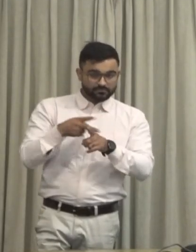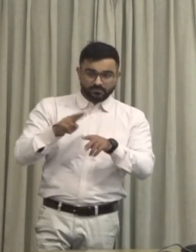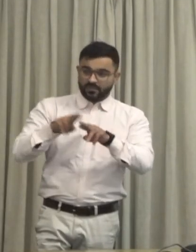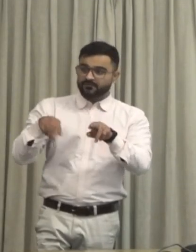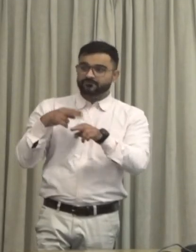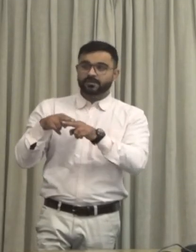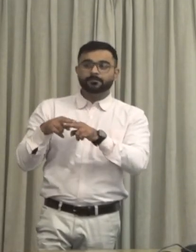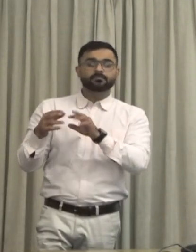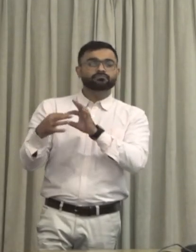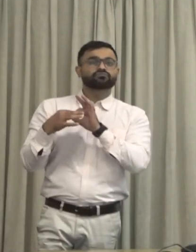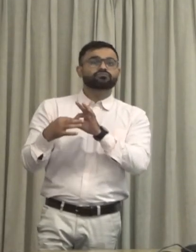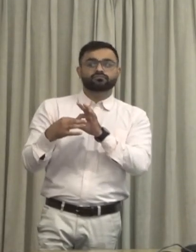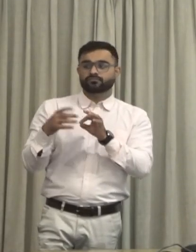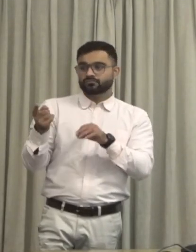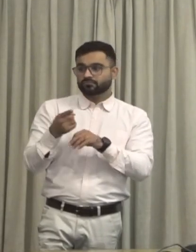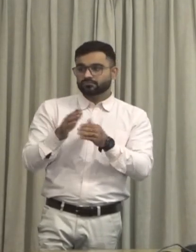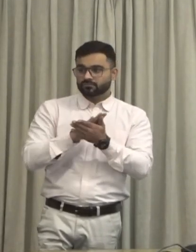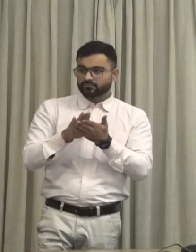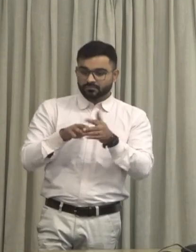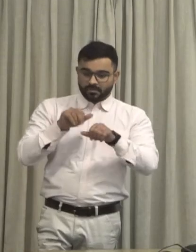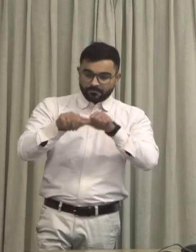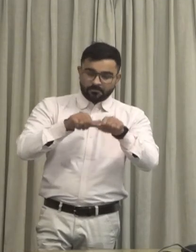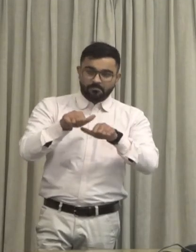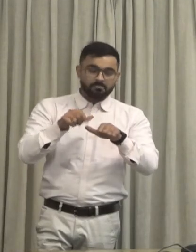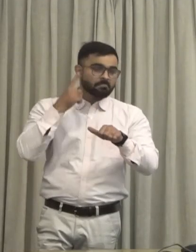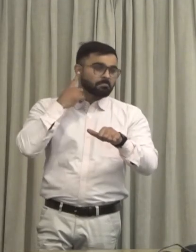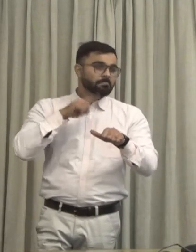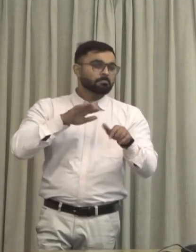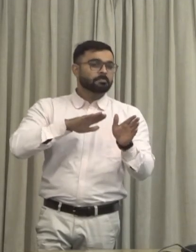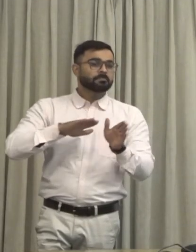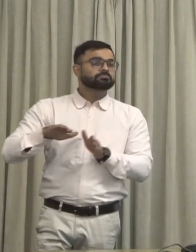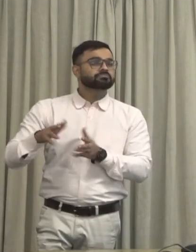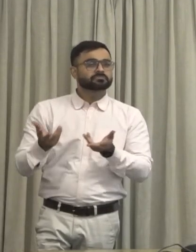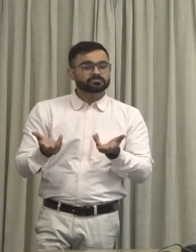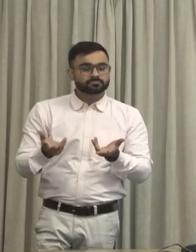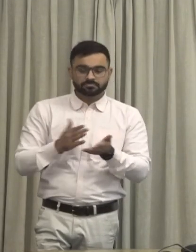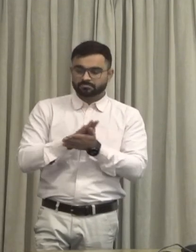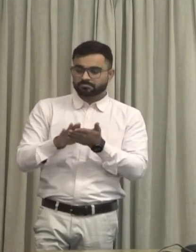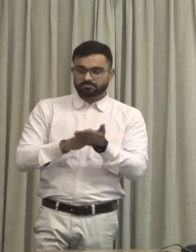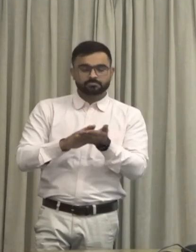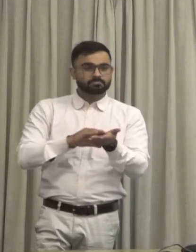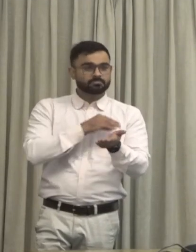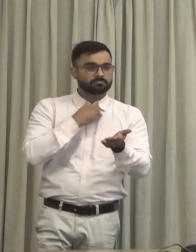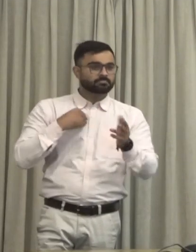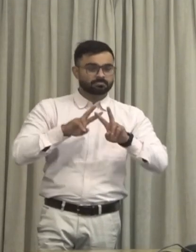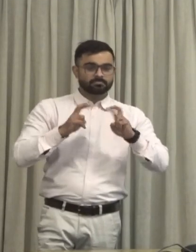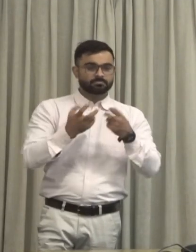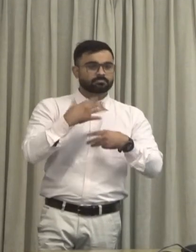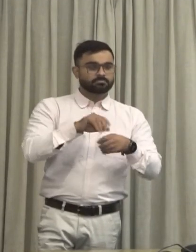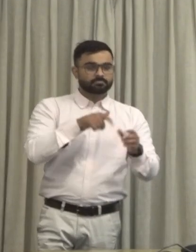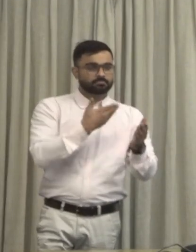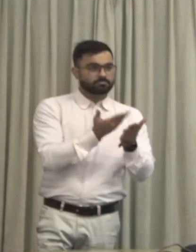and the family. So there was that procedure was ignored totally. I mean, there was no medical panel sat for this